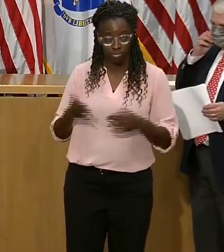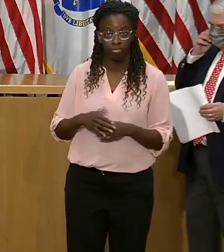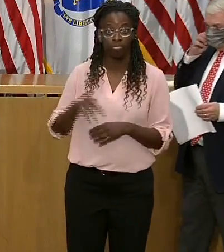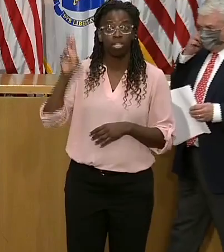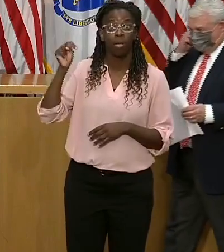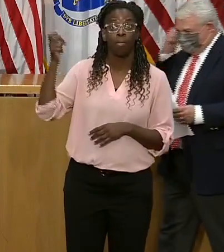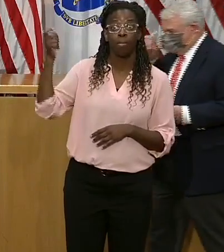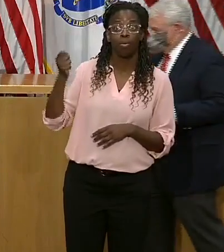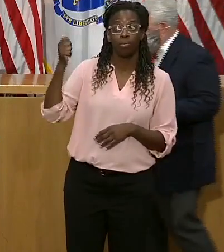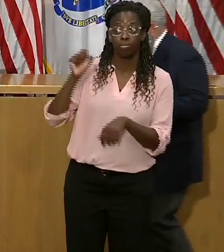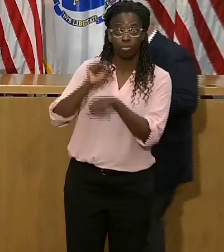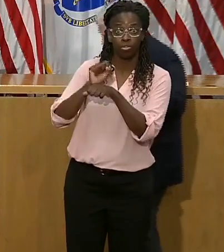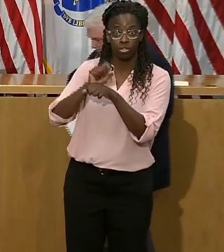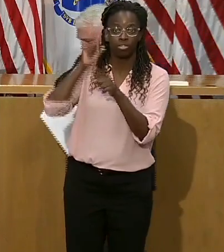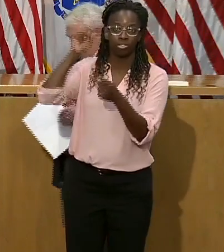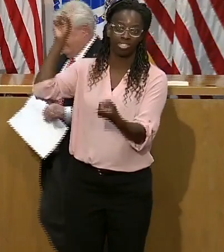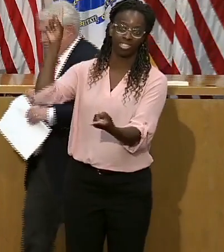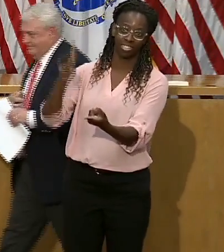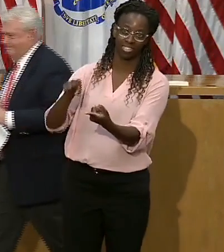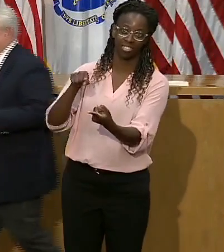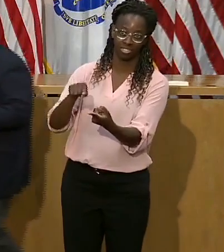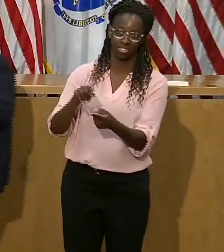Secretary Heffernan.